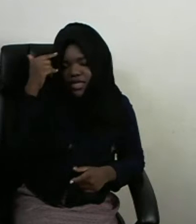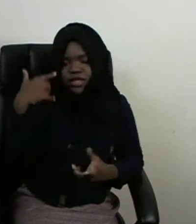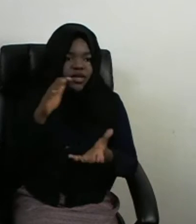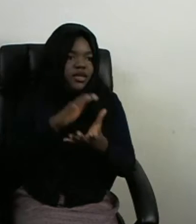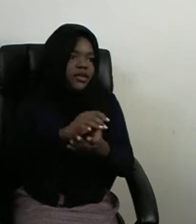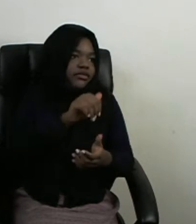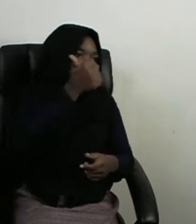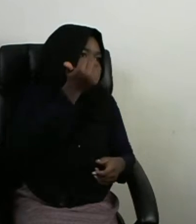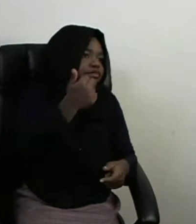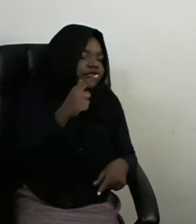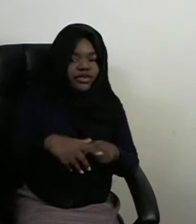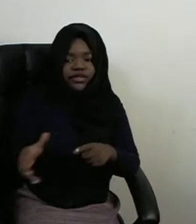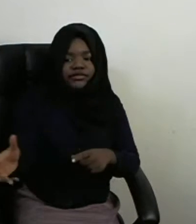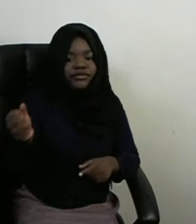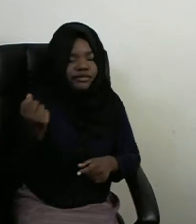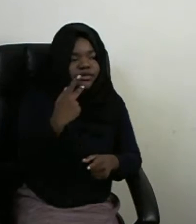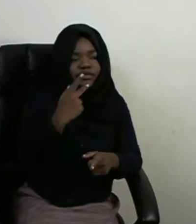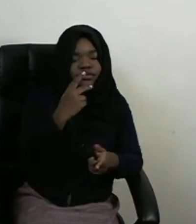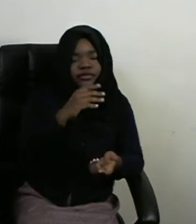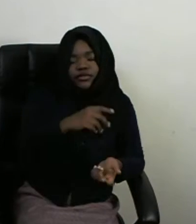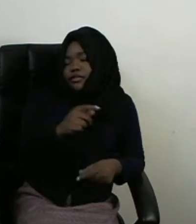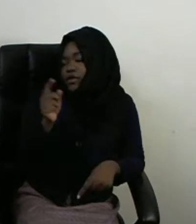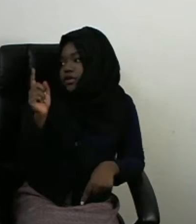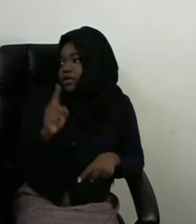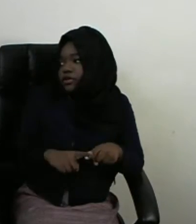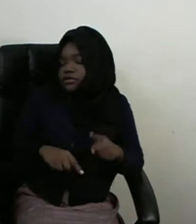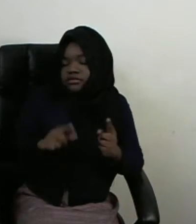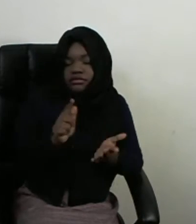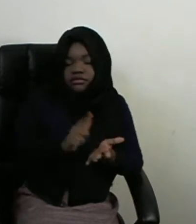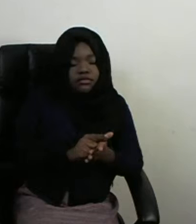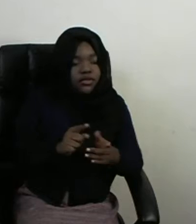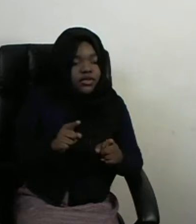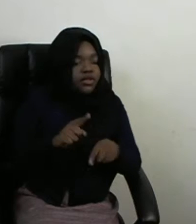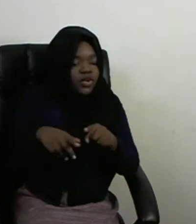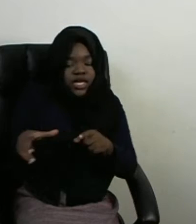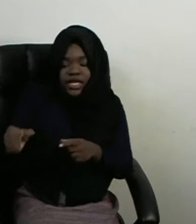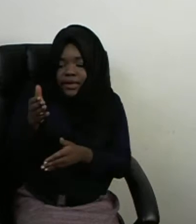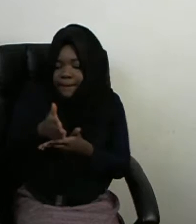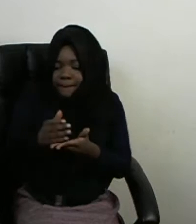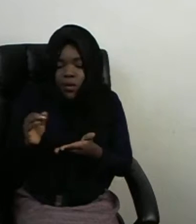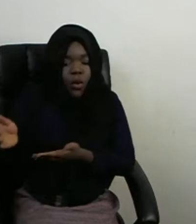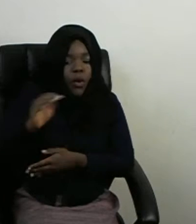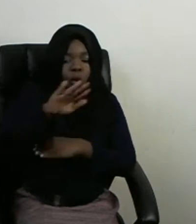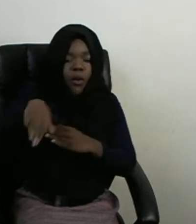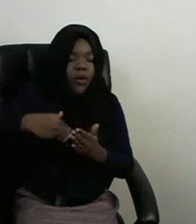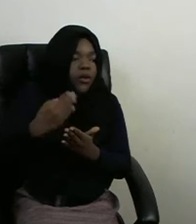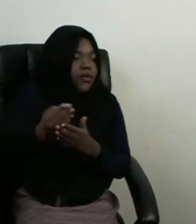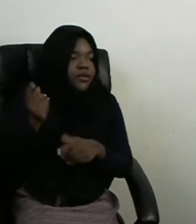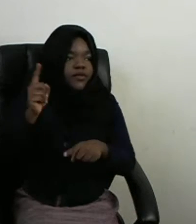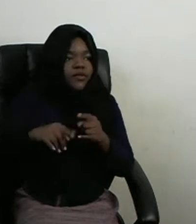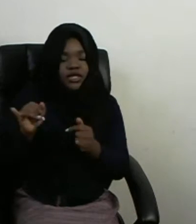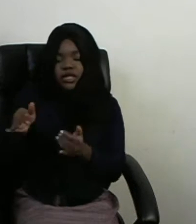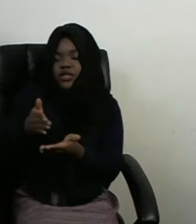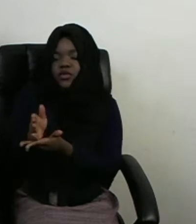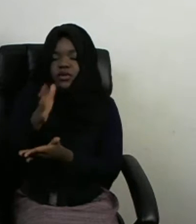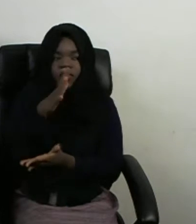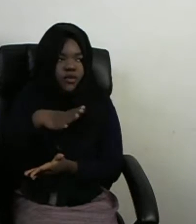to get married. You cannot do that. Nor can you take any part of it, because the dower is the right for the